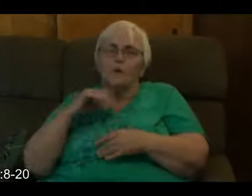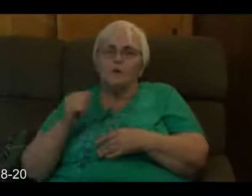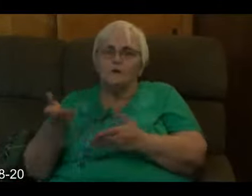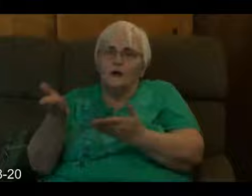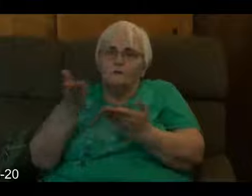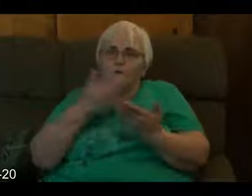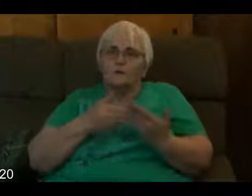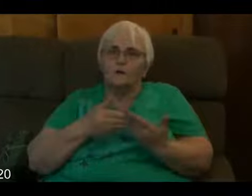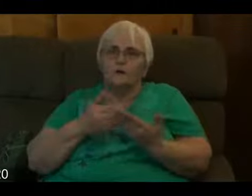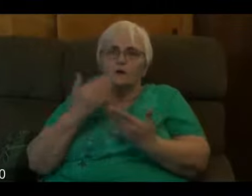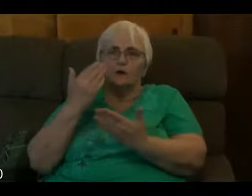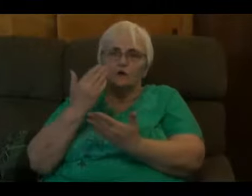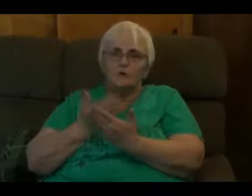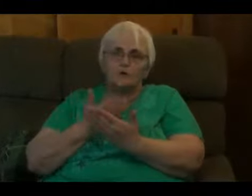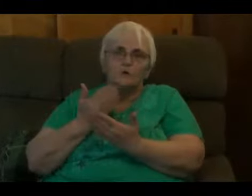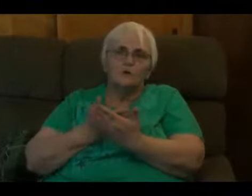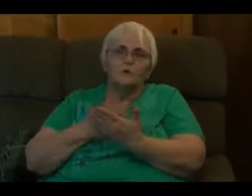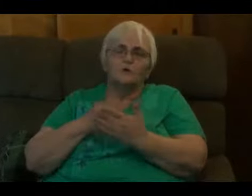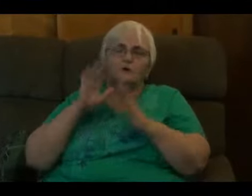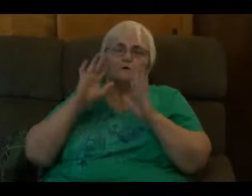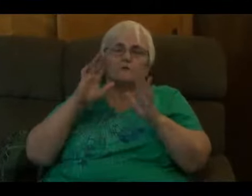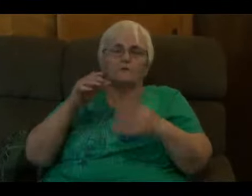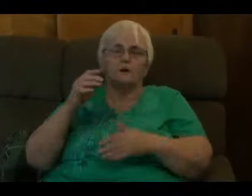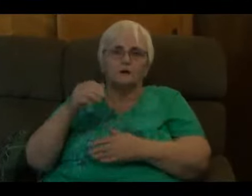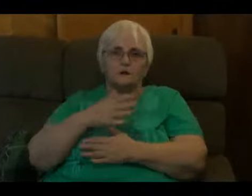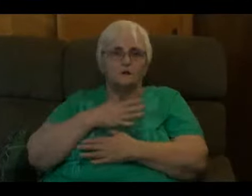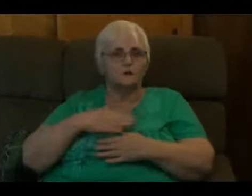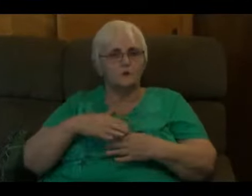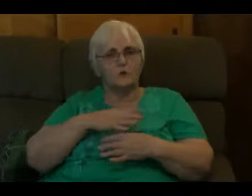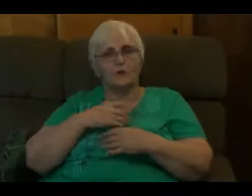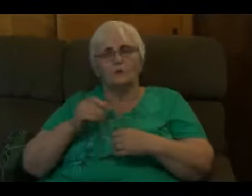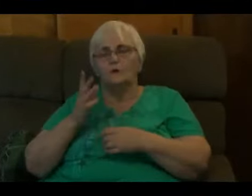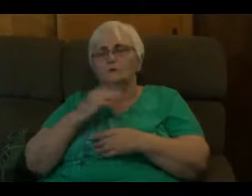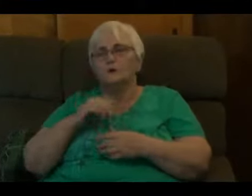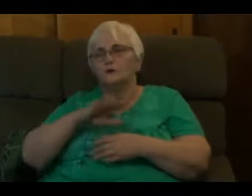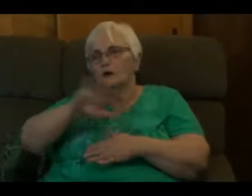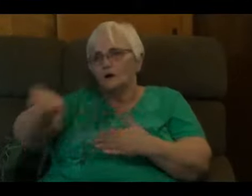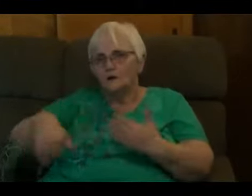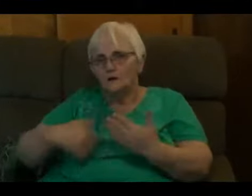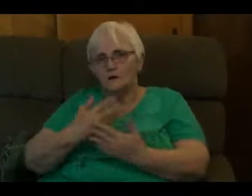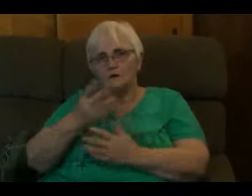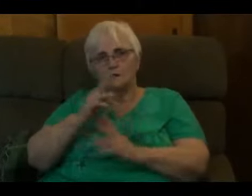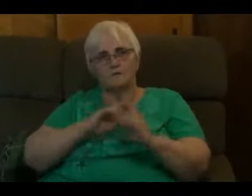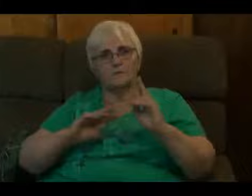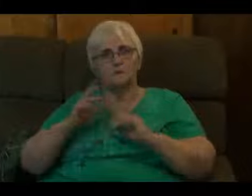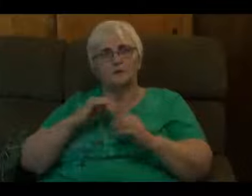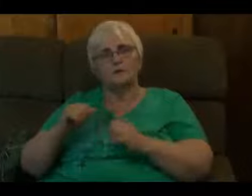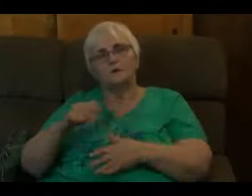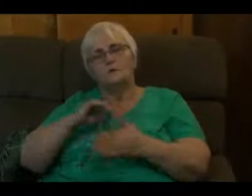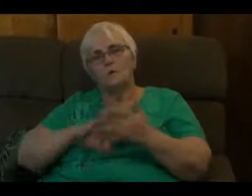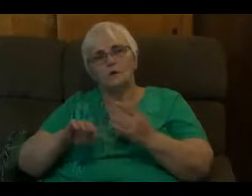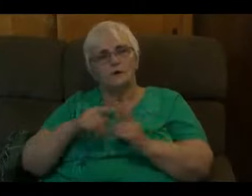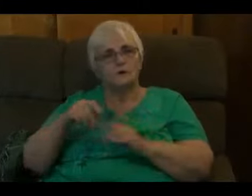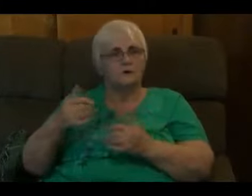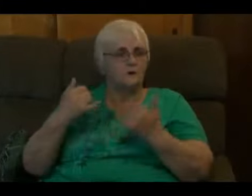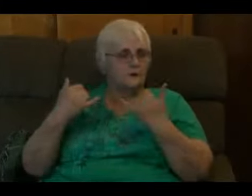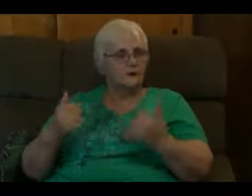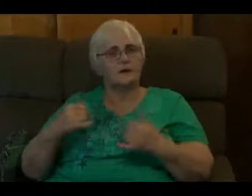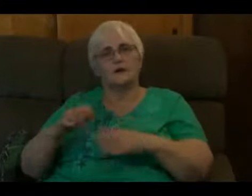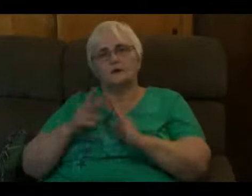good tidings of great joy, which will be to all people. For there is born to you this day in the city of David a